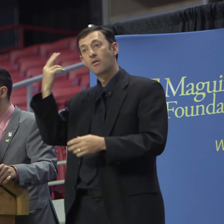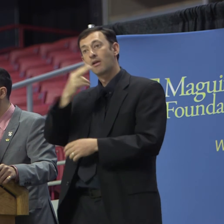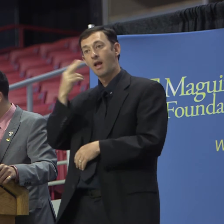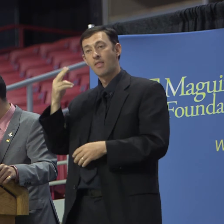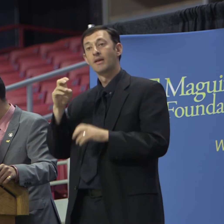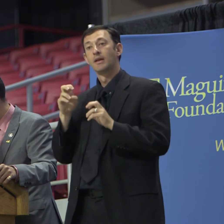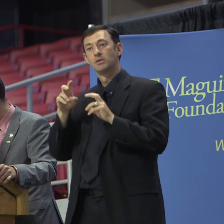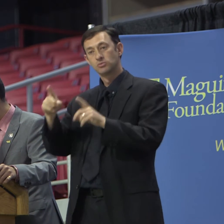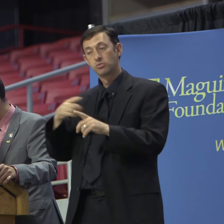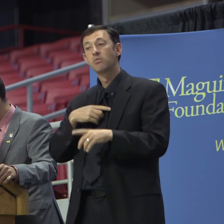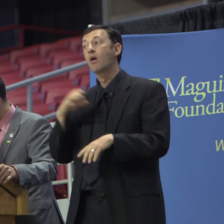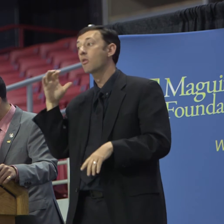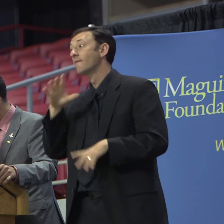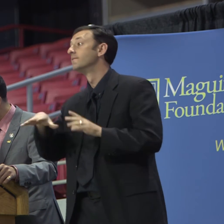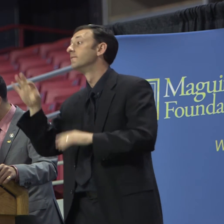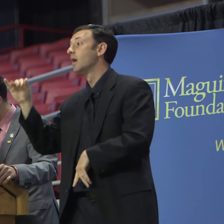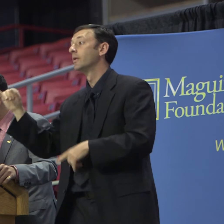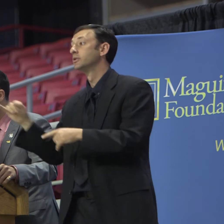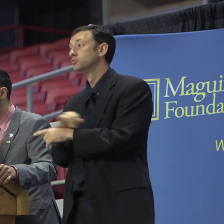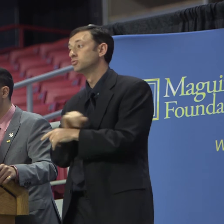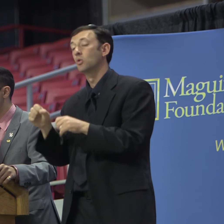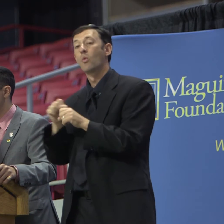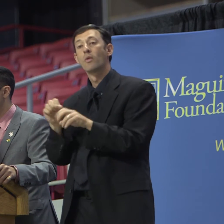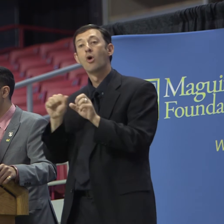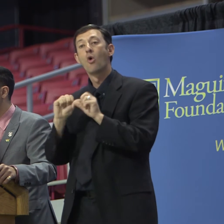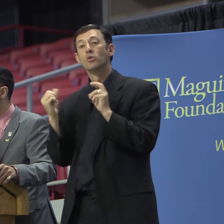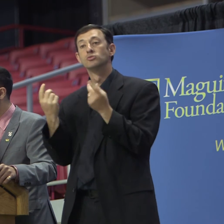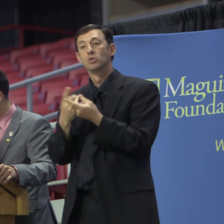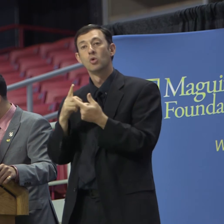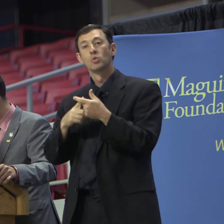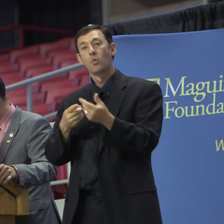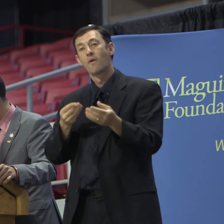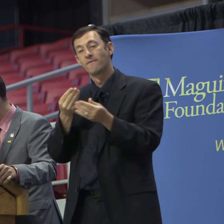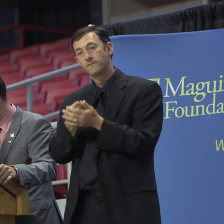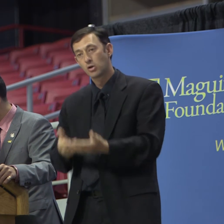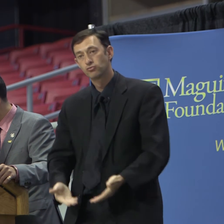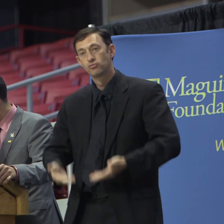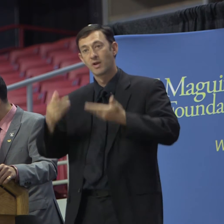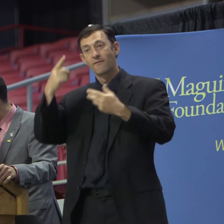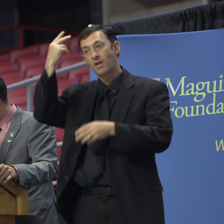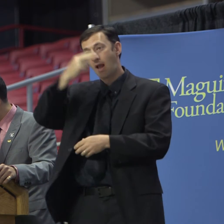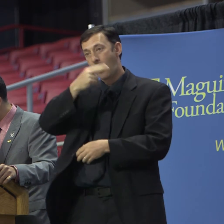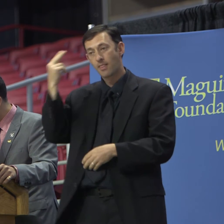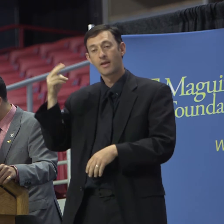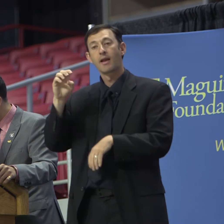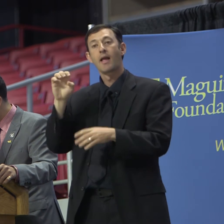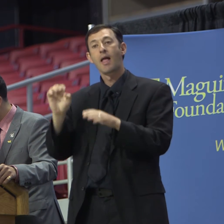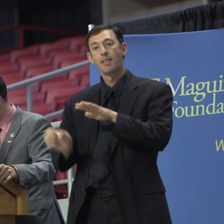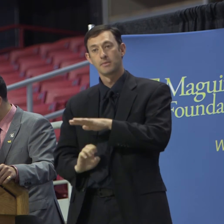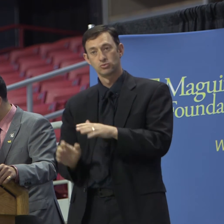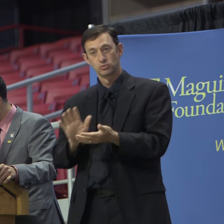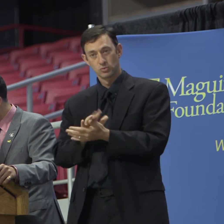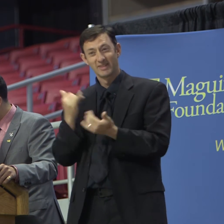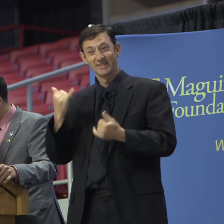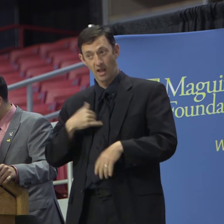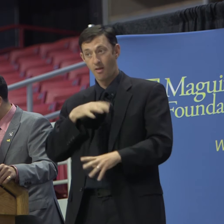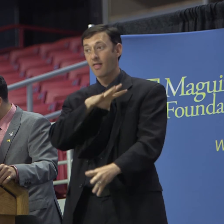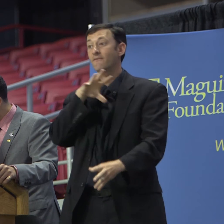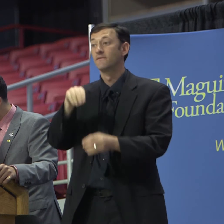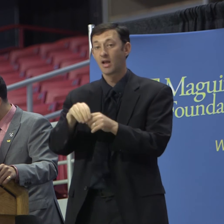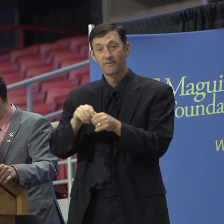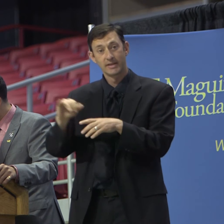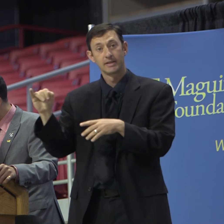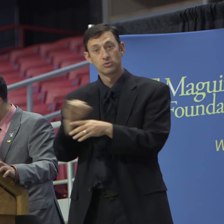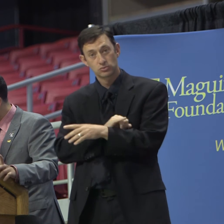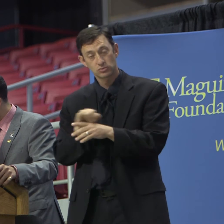me to seek an internship with the Archdiocese to fundraise for our Catholic elementary schools. I'm currently doing this internship.